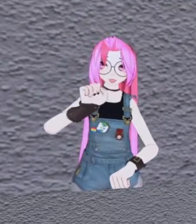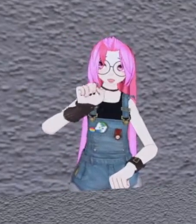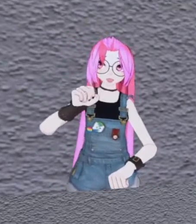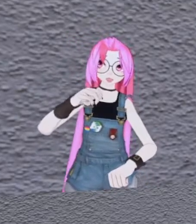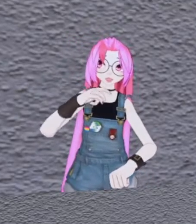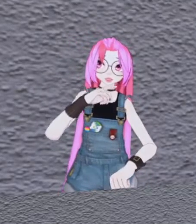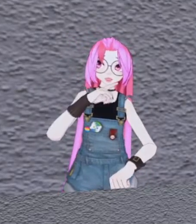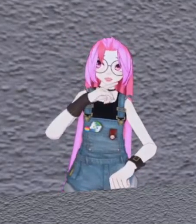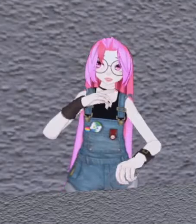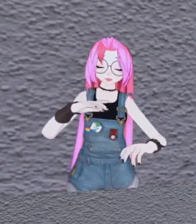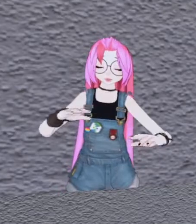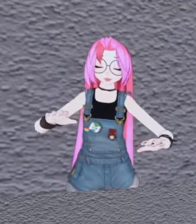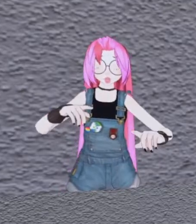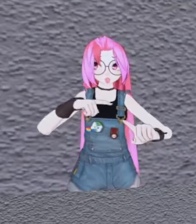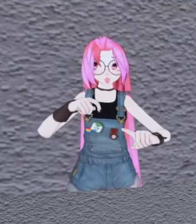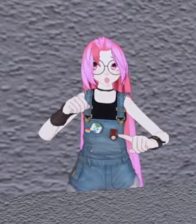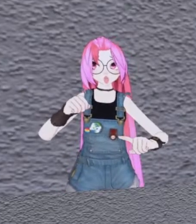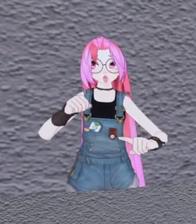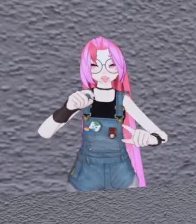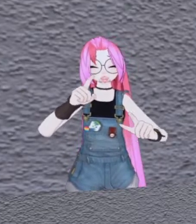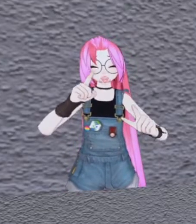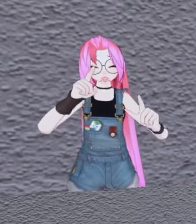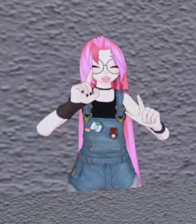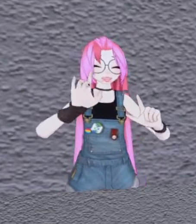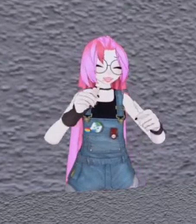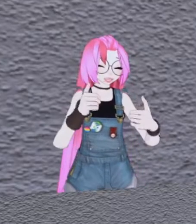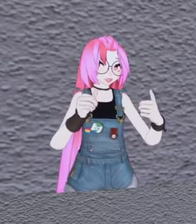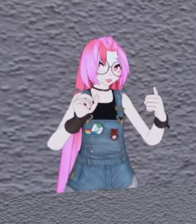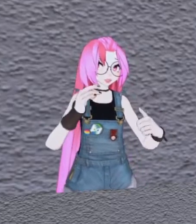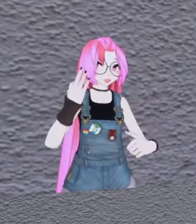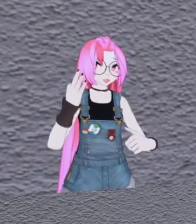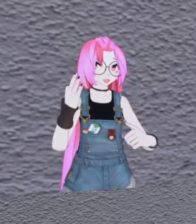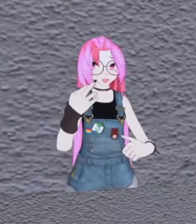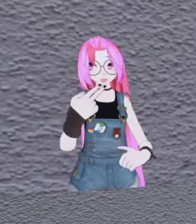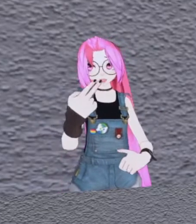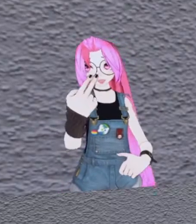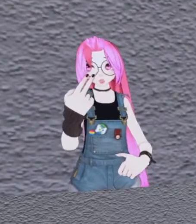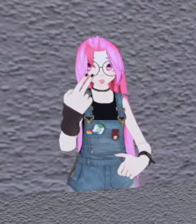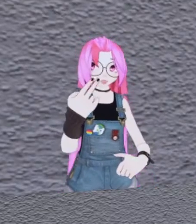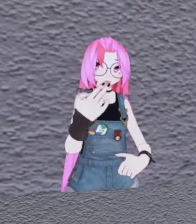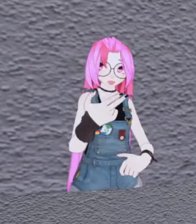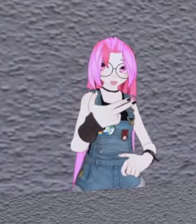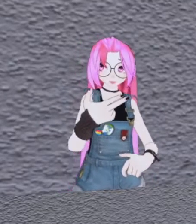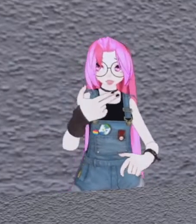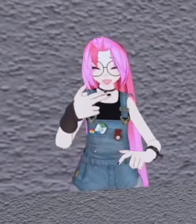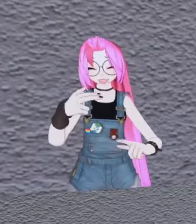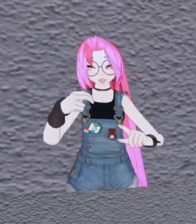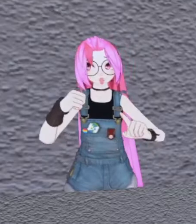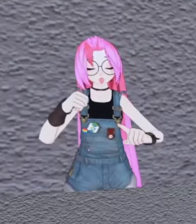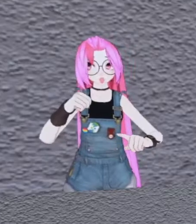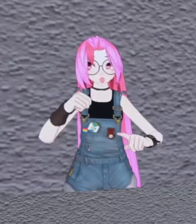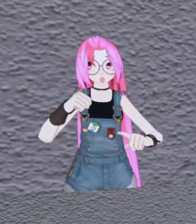50 kids from most of them were from France, but I think there was like 2 or 3 from